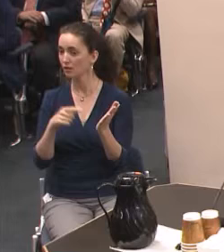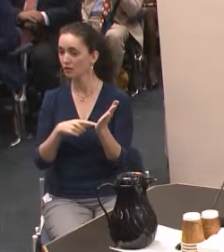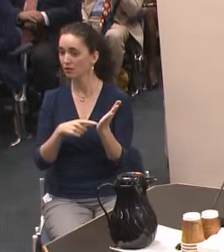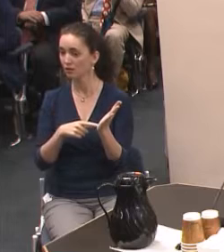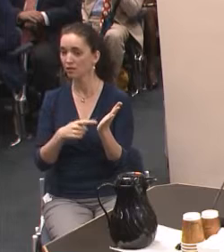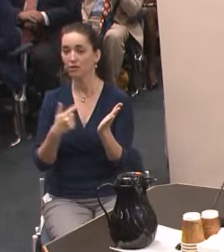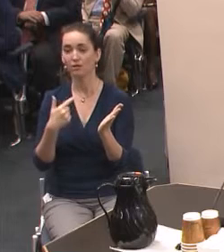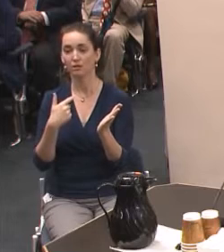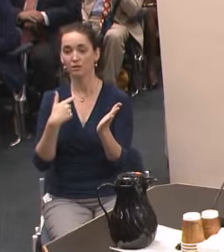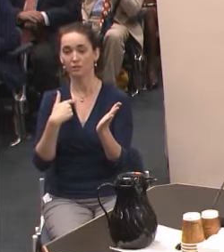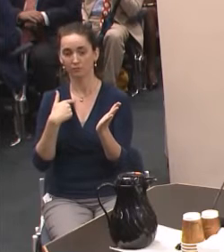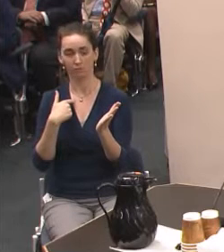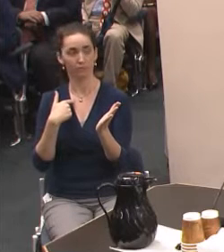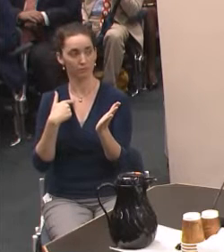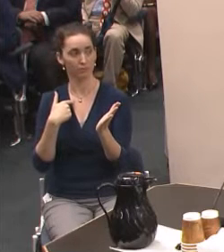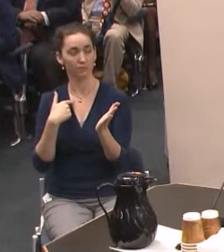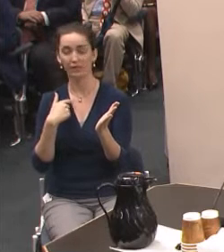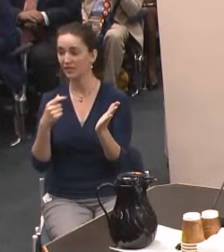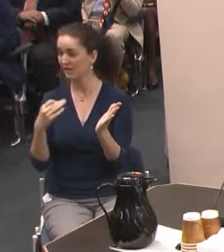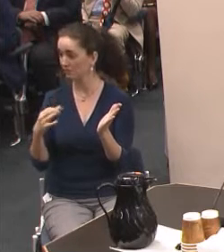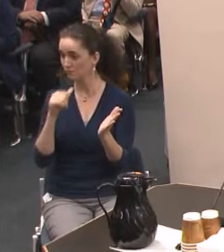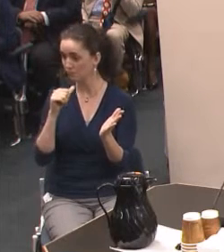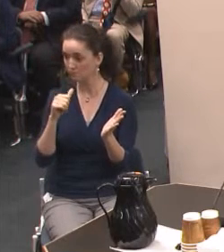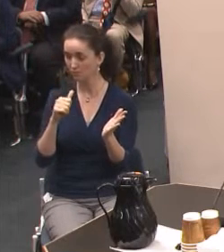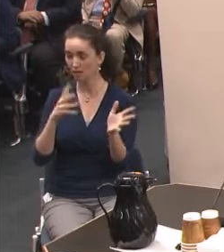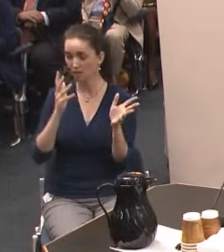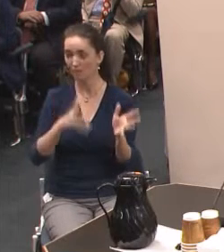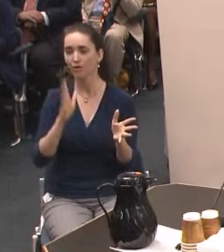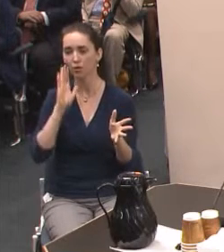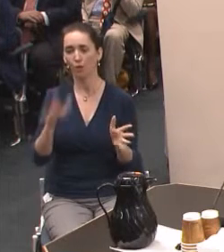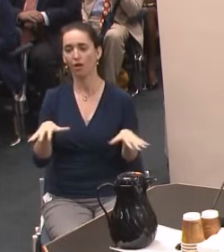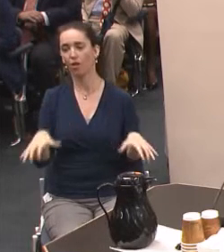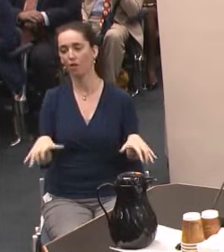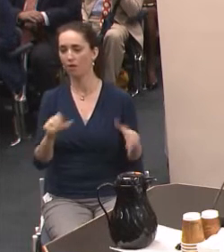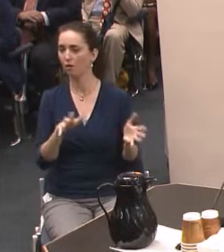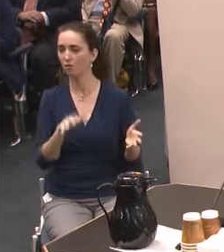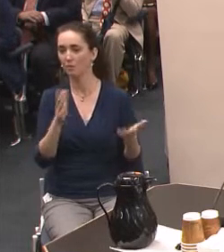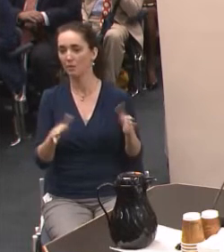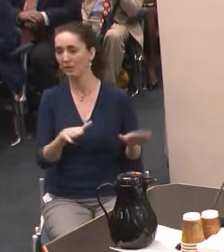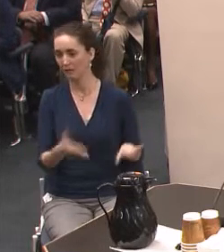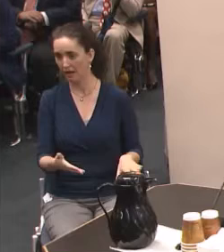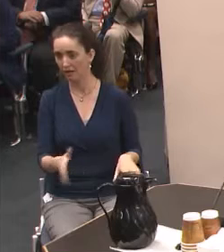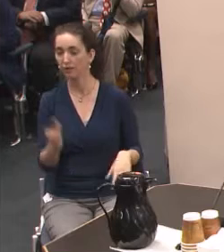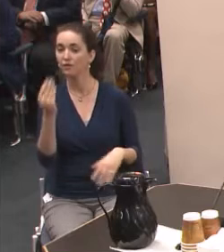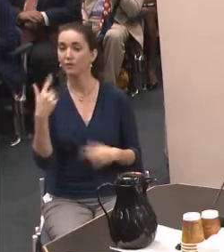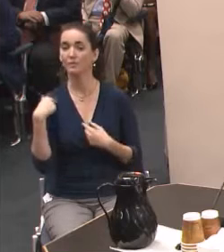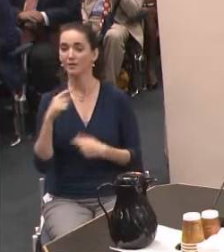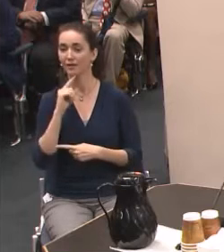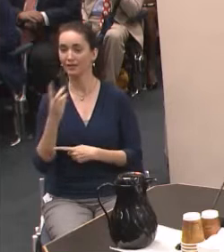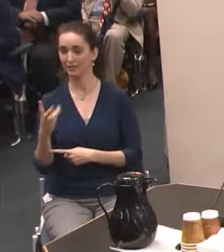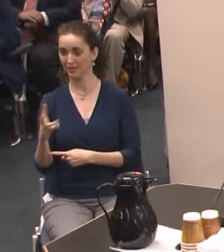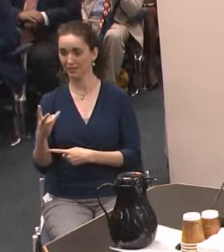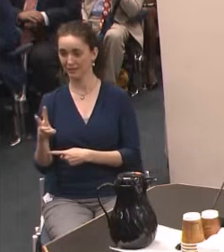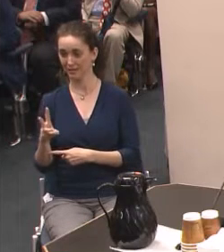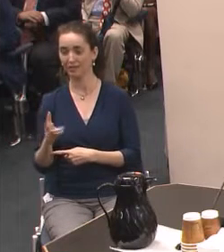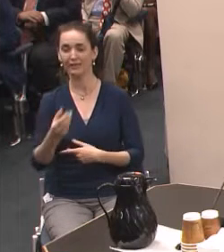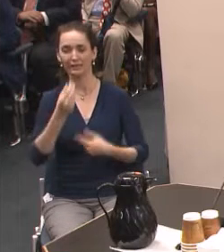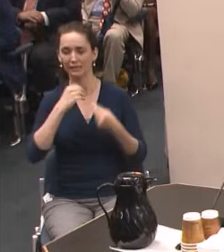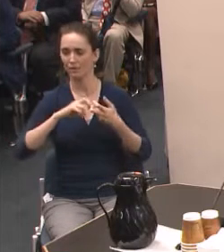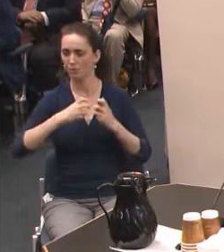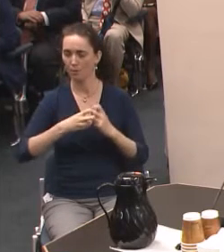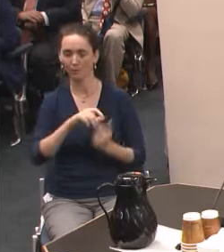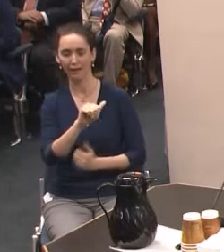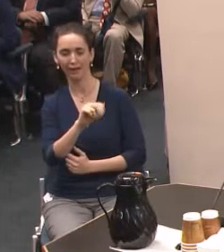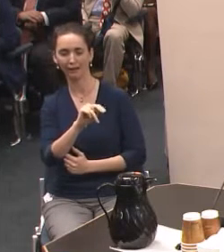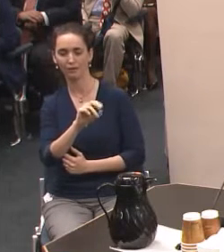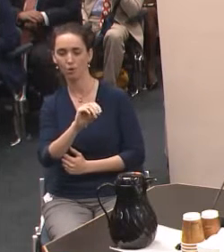I'm not outspoken about this. Since I was 16, anorexia and bulimia have been a major struggle